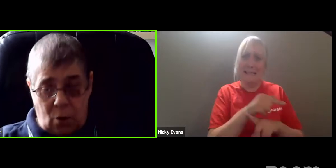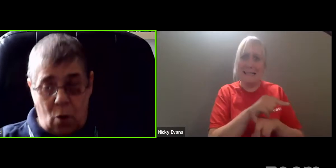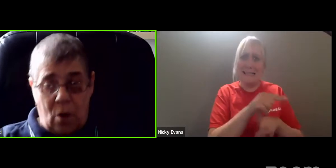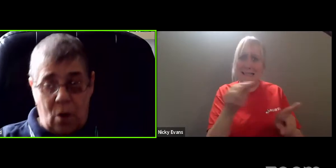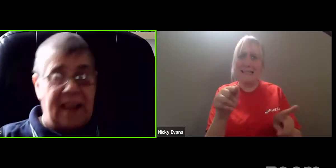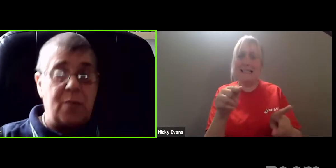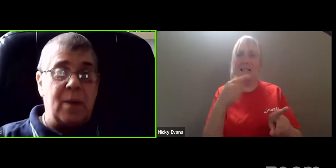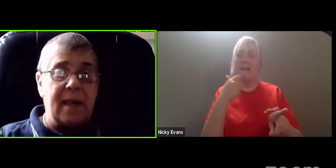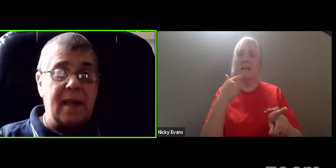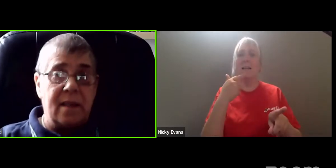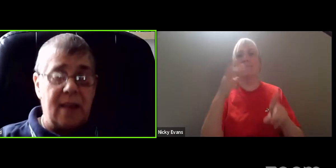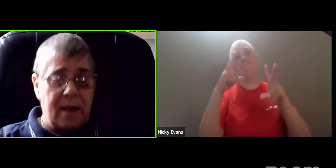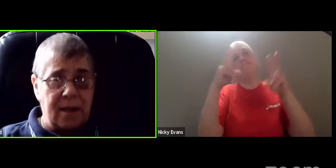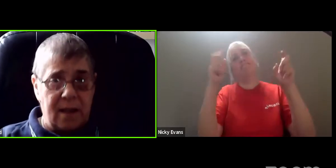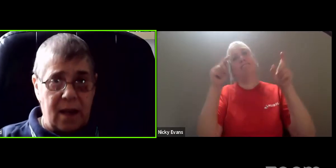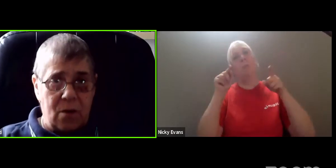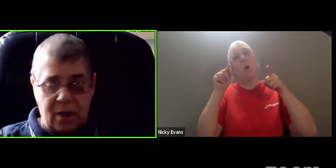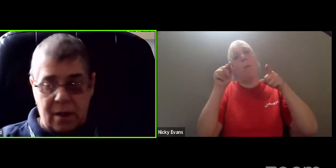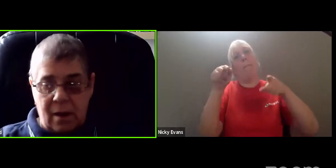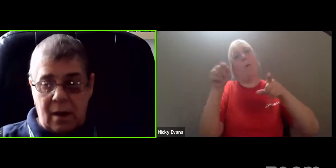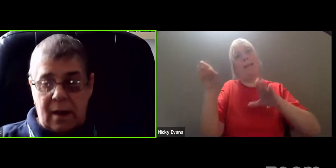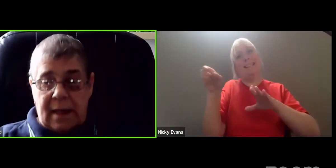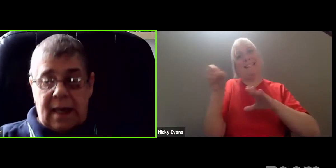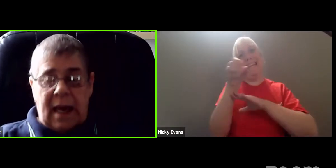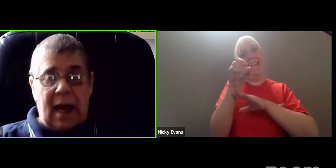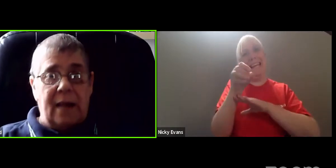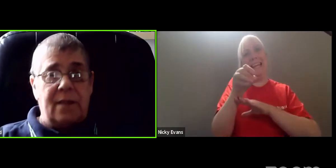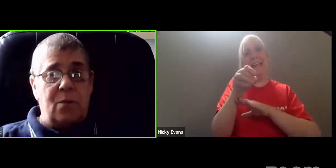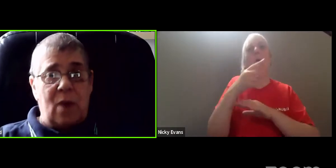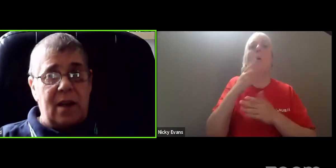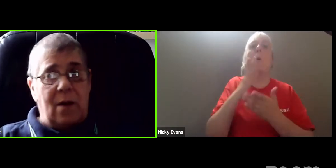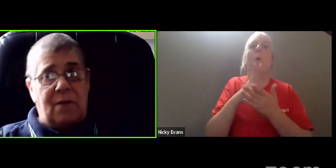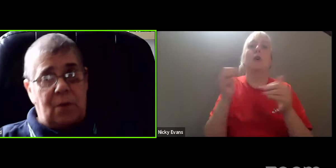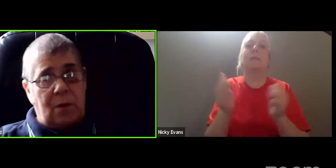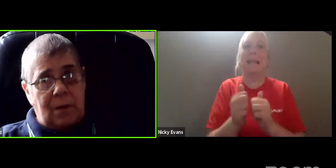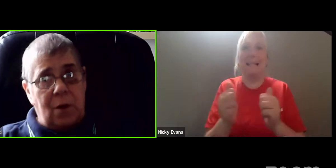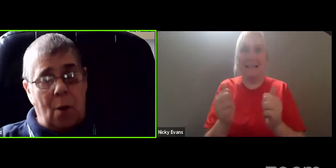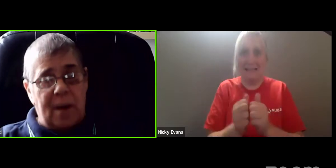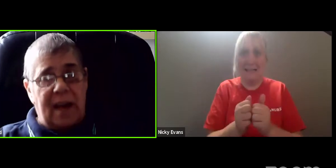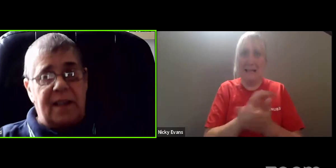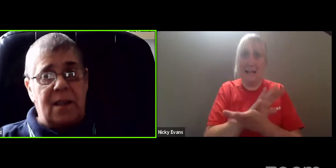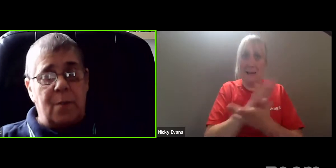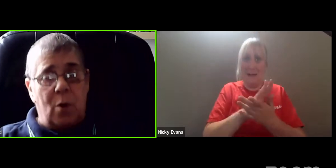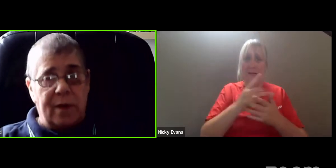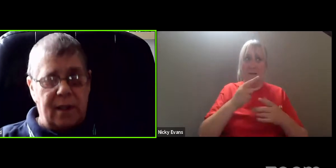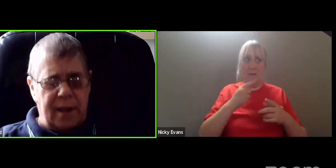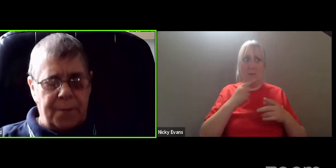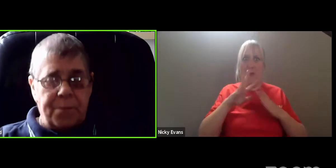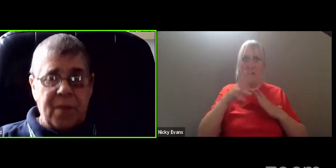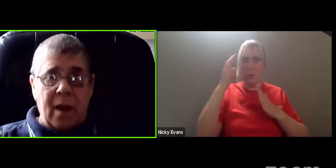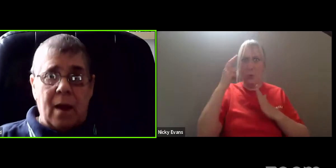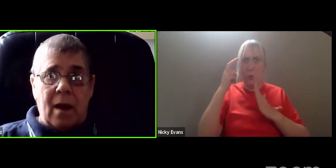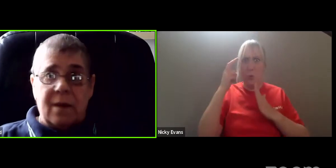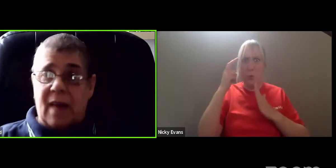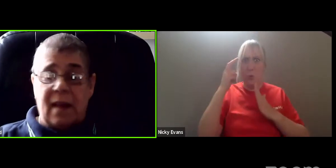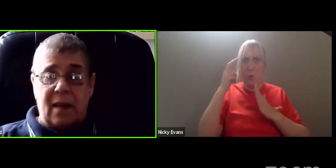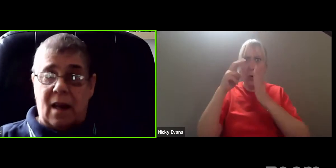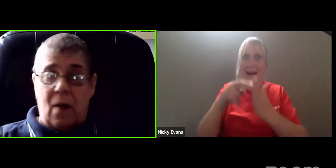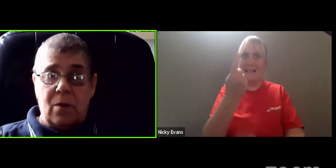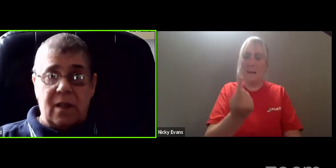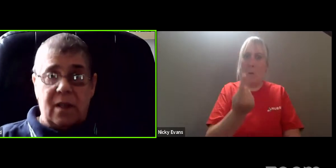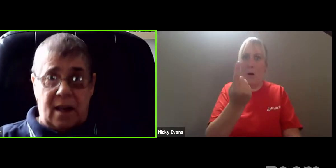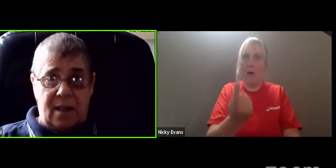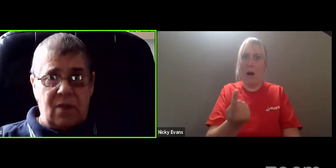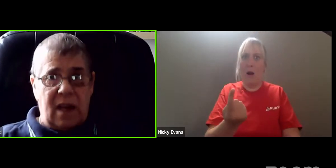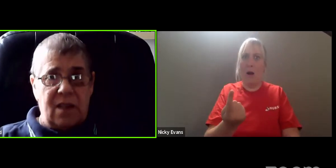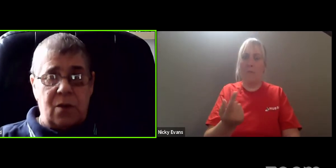appointee, or explicit consent, as they call it, and where you have to nominate an appointee. That